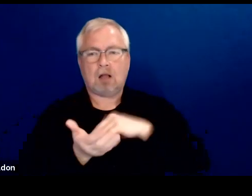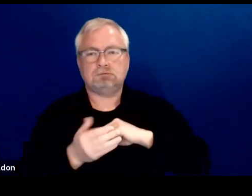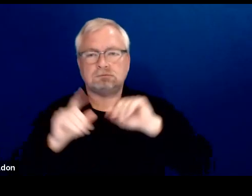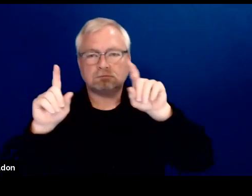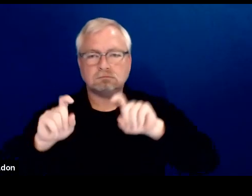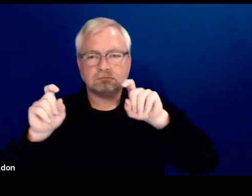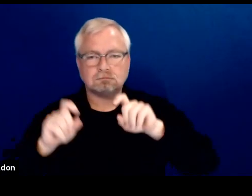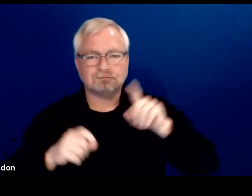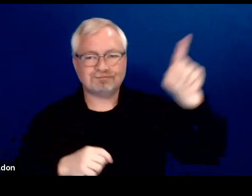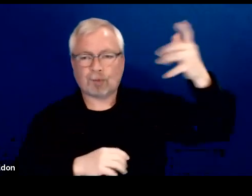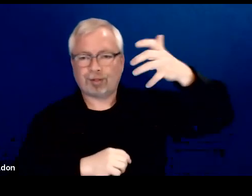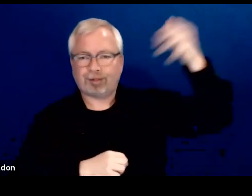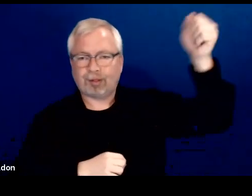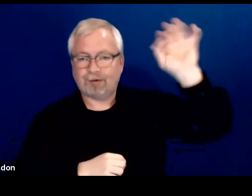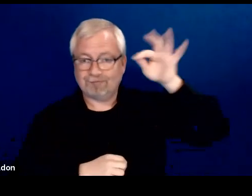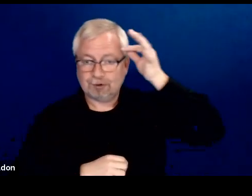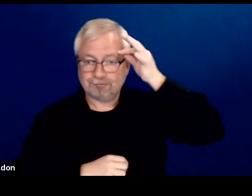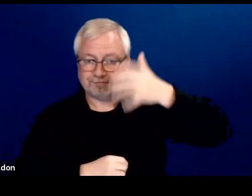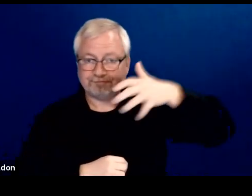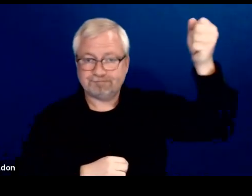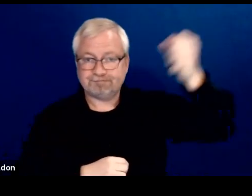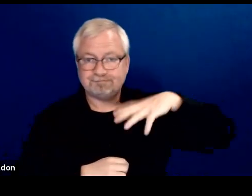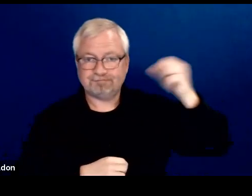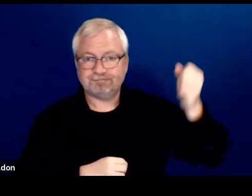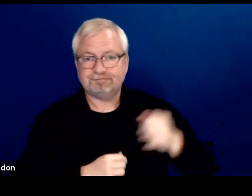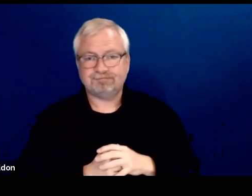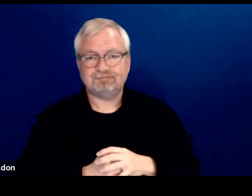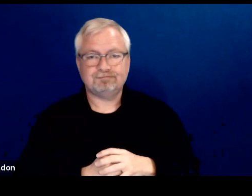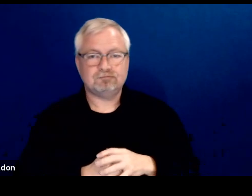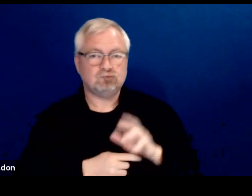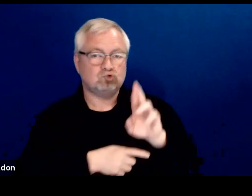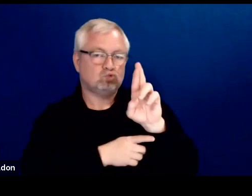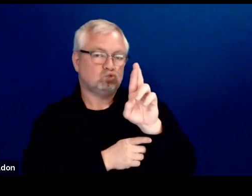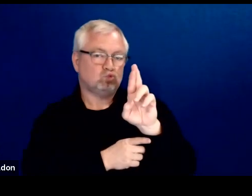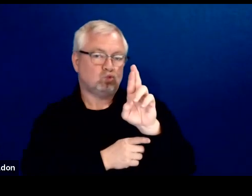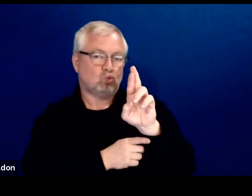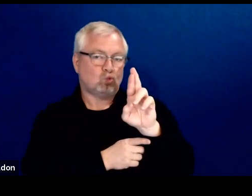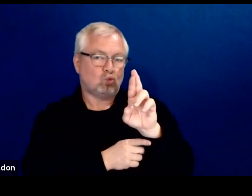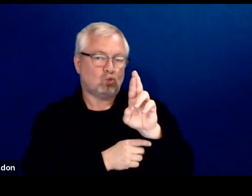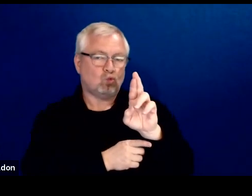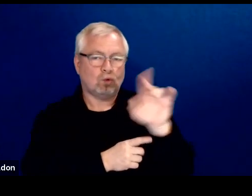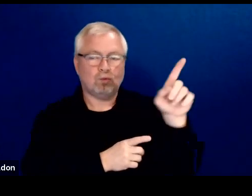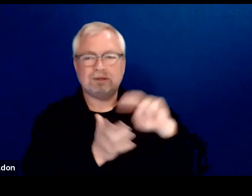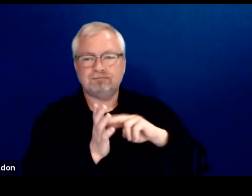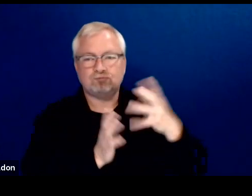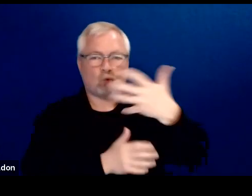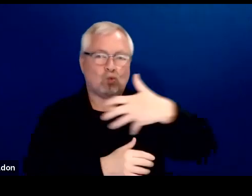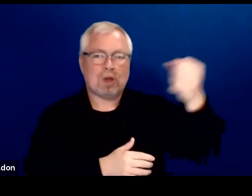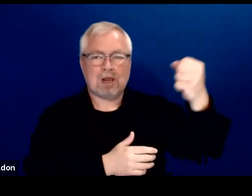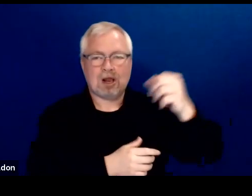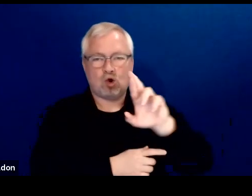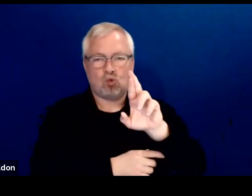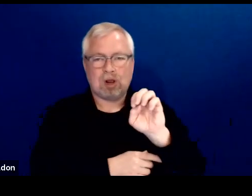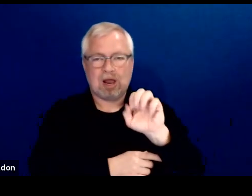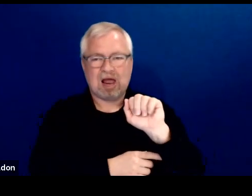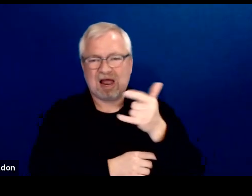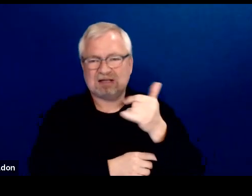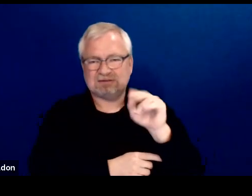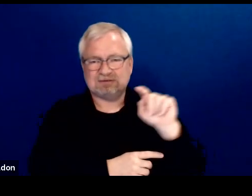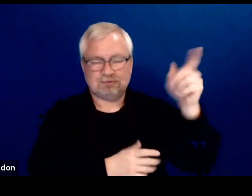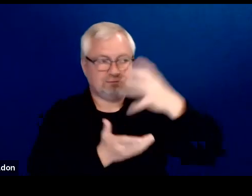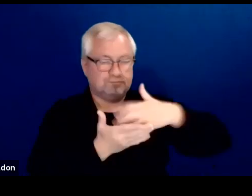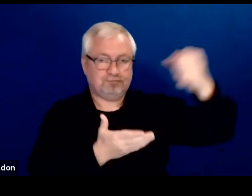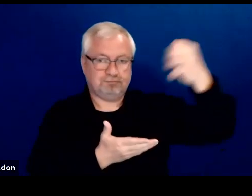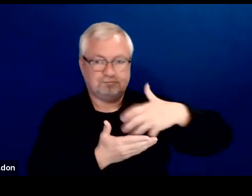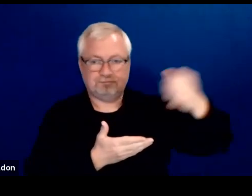back to that strategy that I want Minnesota to create our own testing regimen. I want us to build up that moonshot in Minnesota and not count